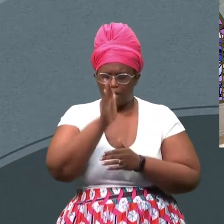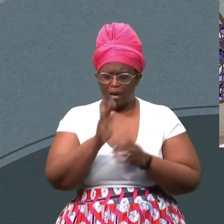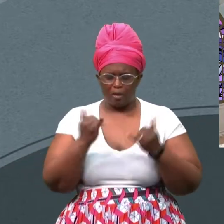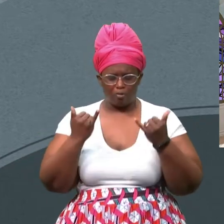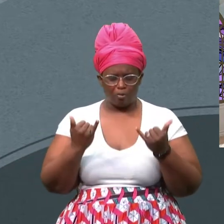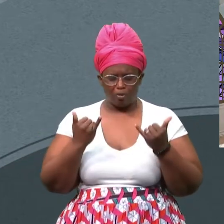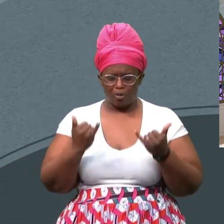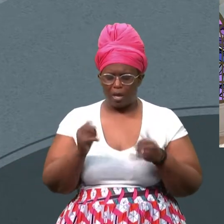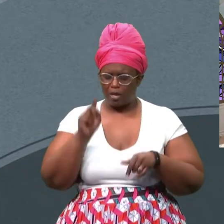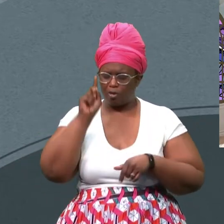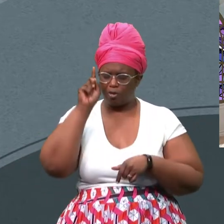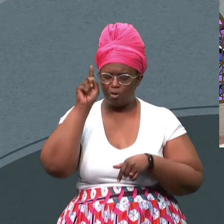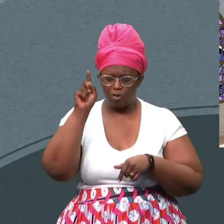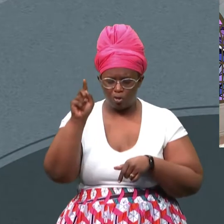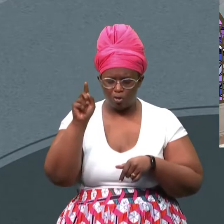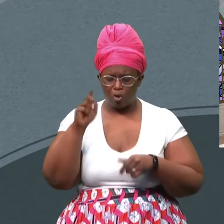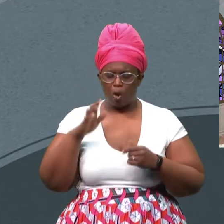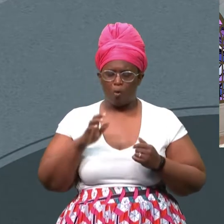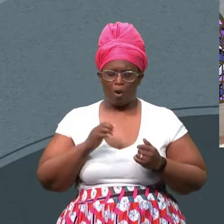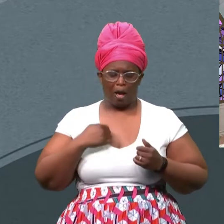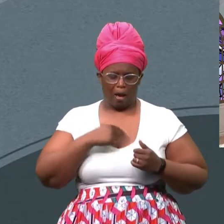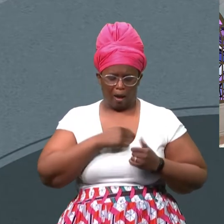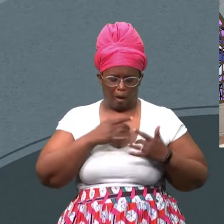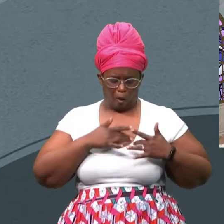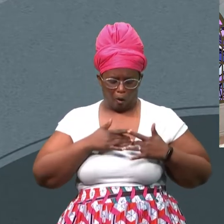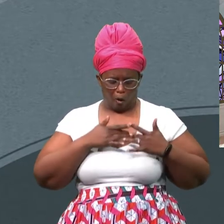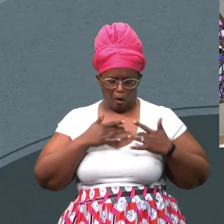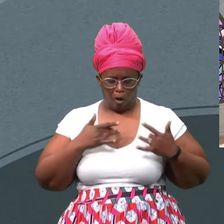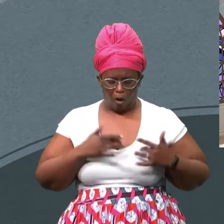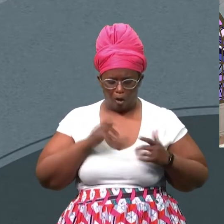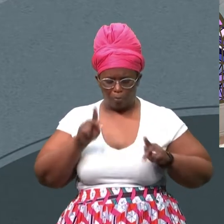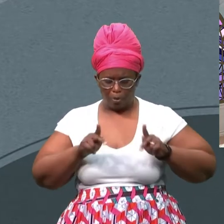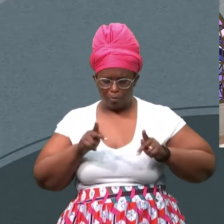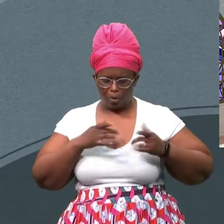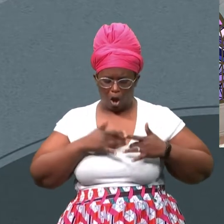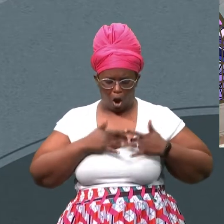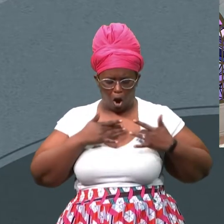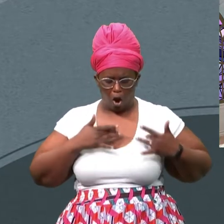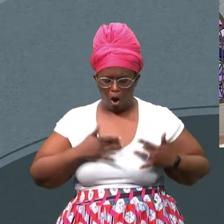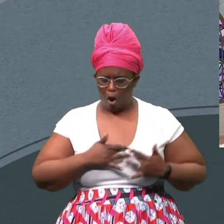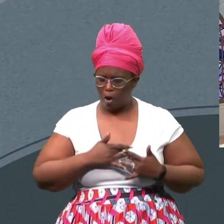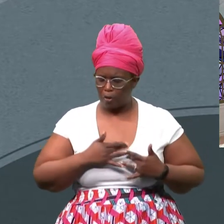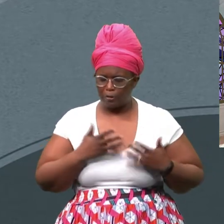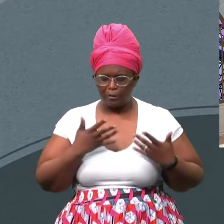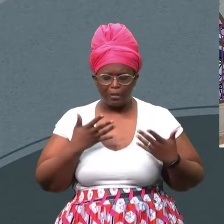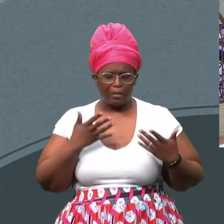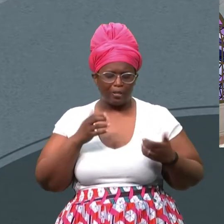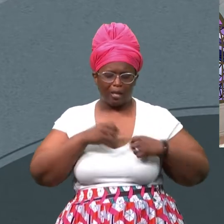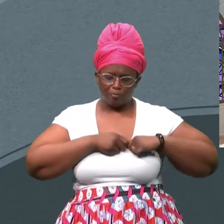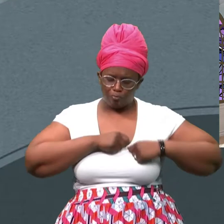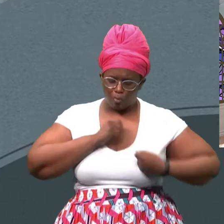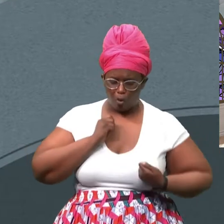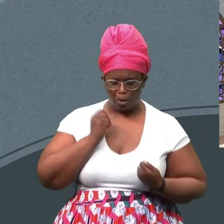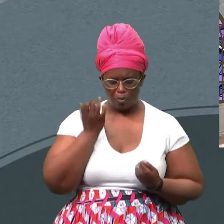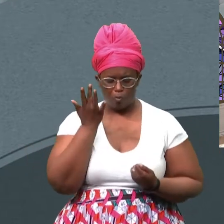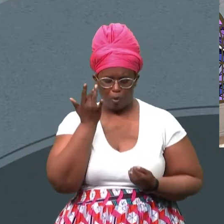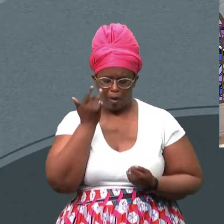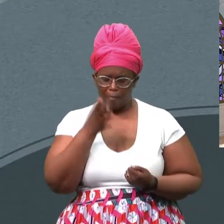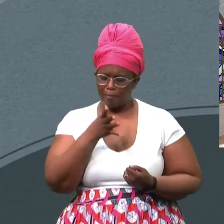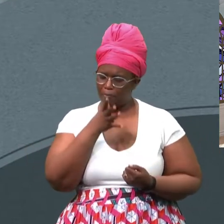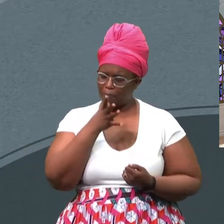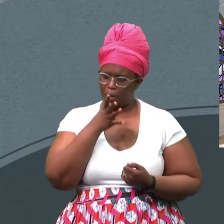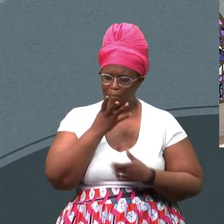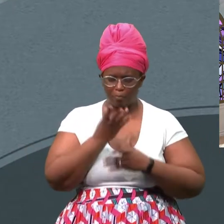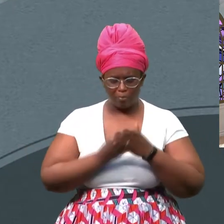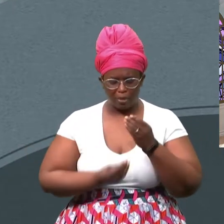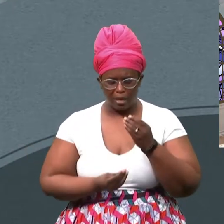Day, you would gently massage the hearts of those who are worshiping that can't be with their mothers because they've already gone on to